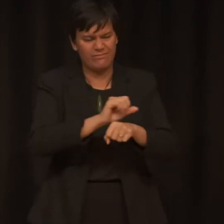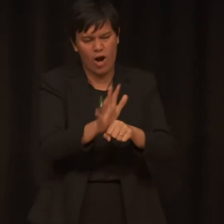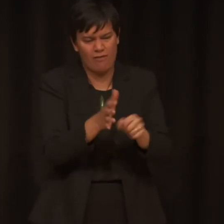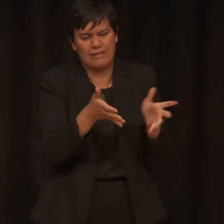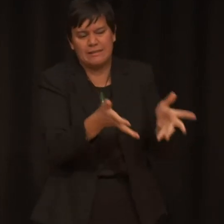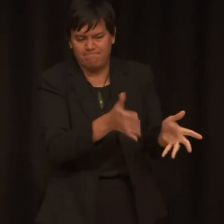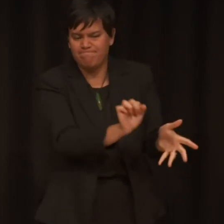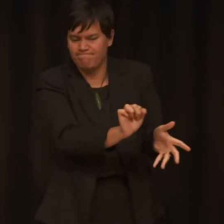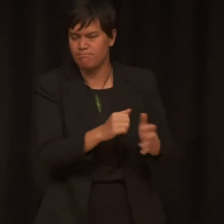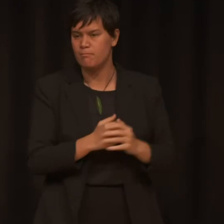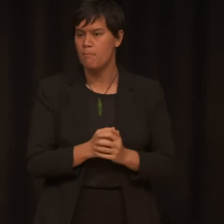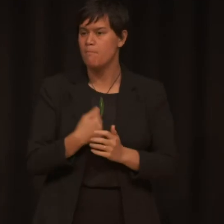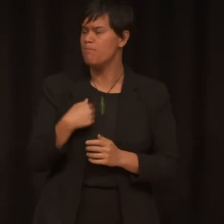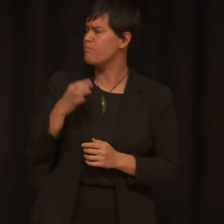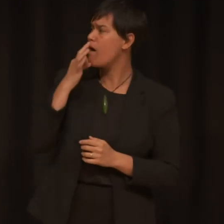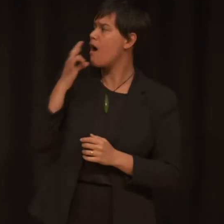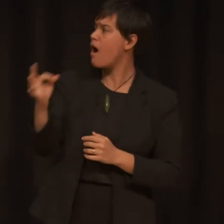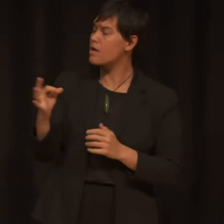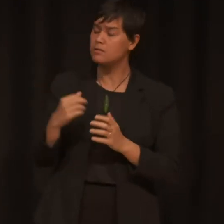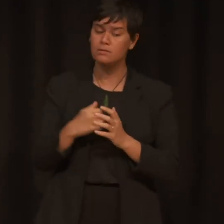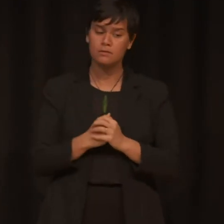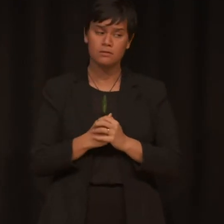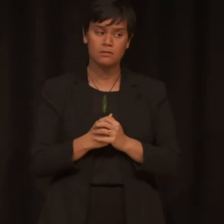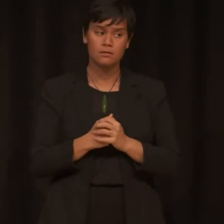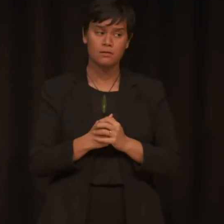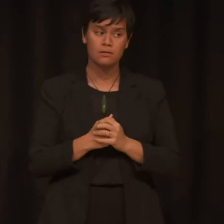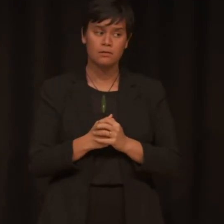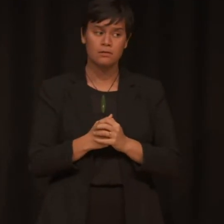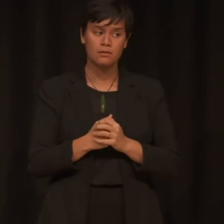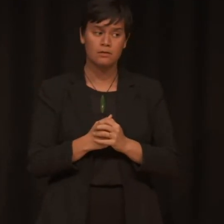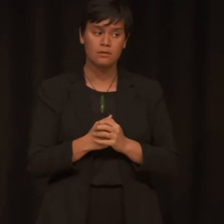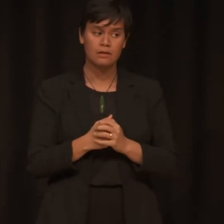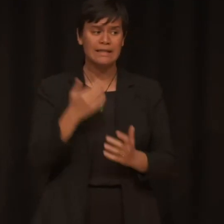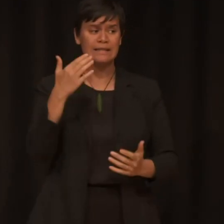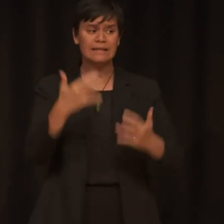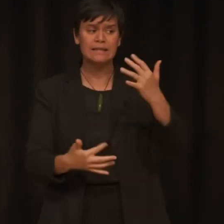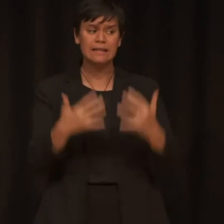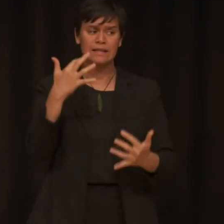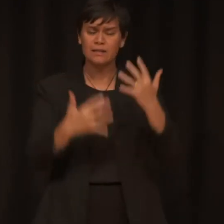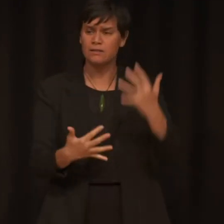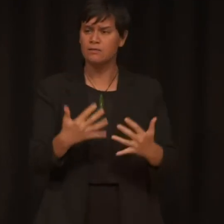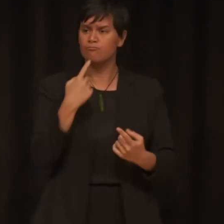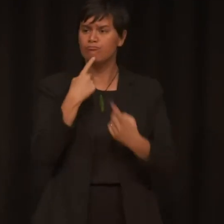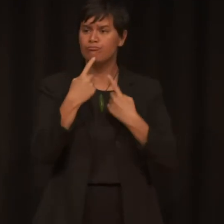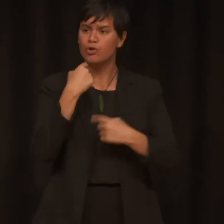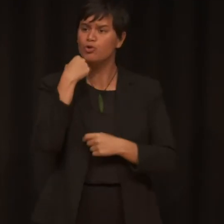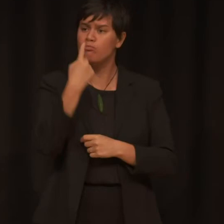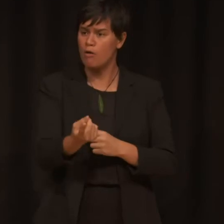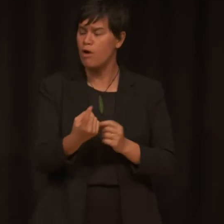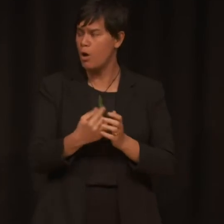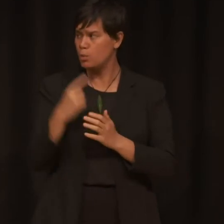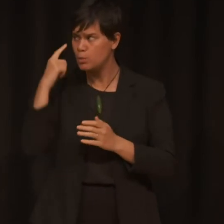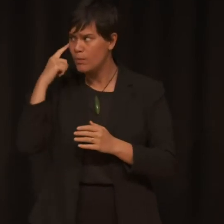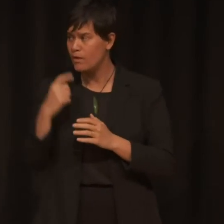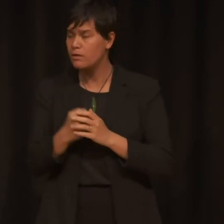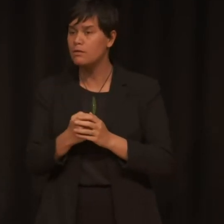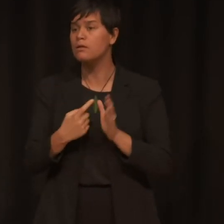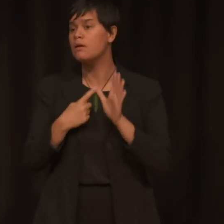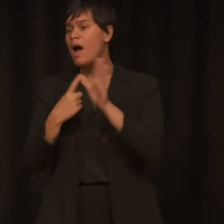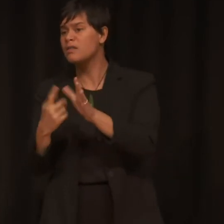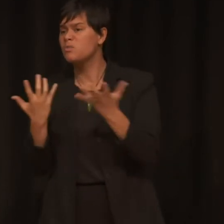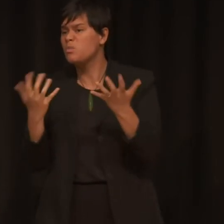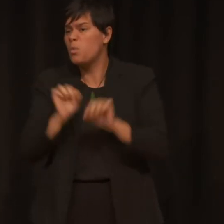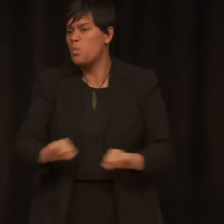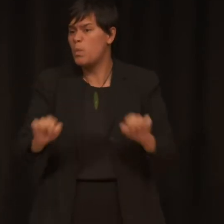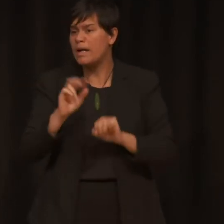of an impact do you think the government's efforts will have had on those statistics? Yeah, well, look, only time and the data will tell.